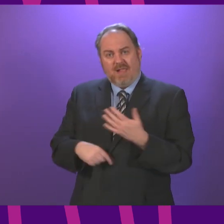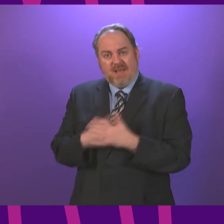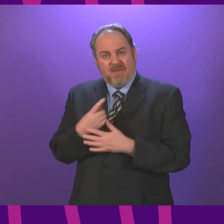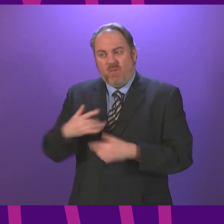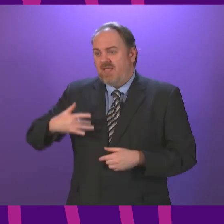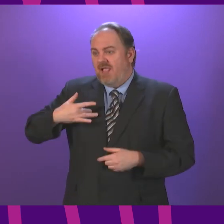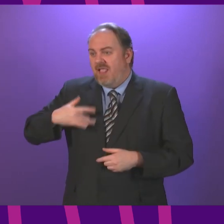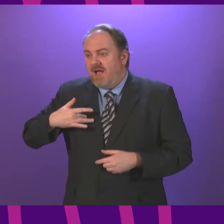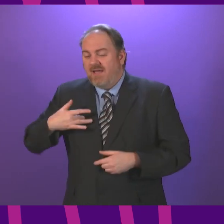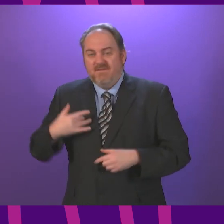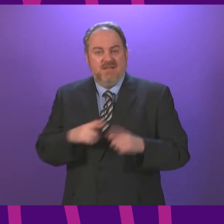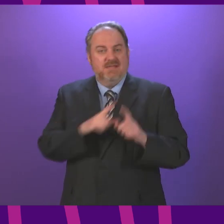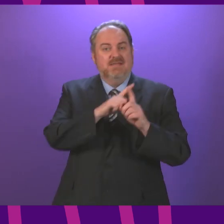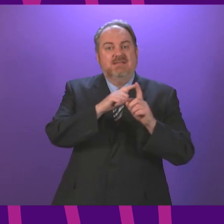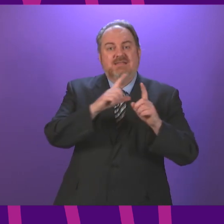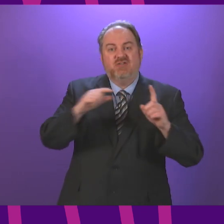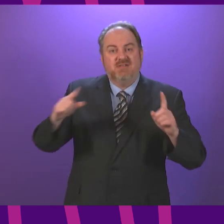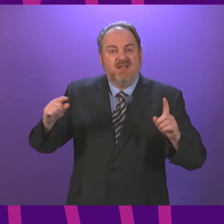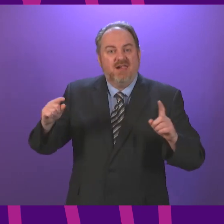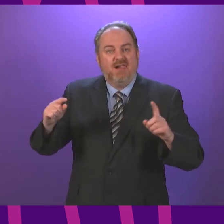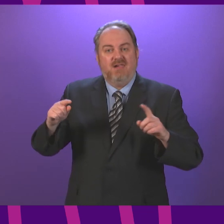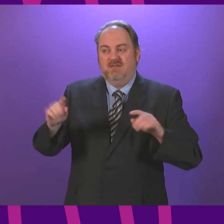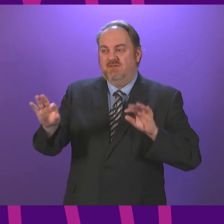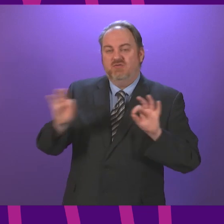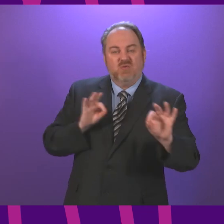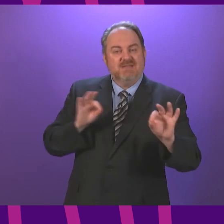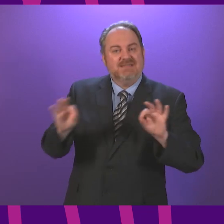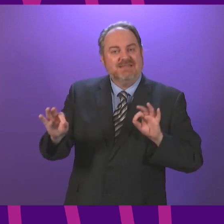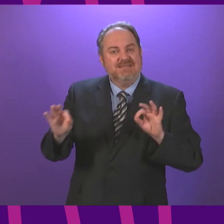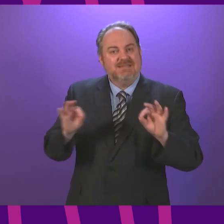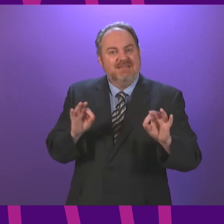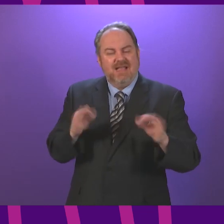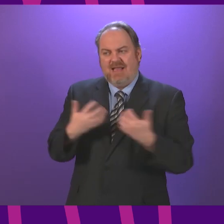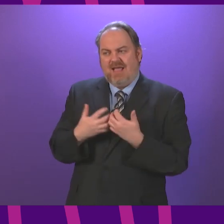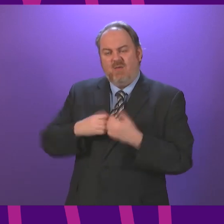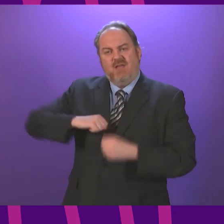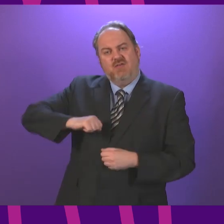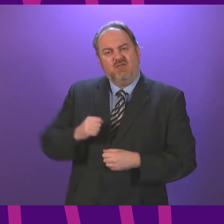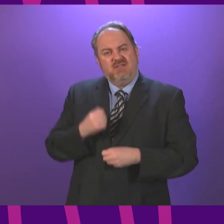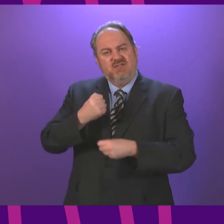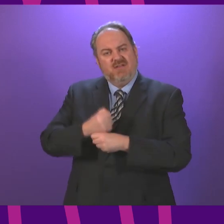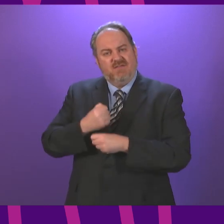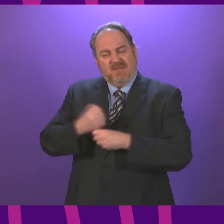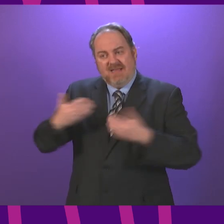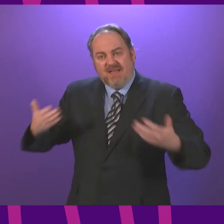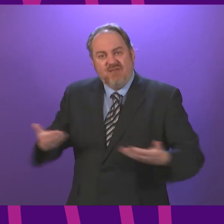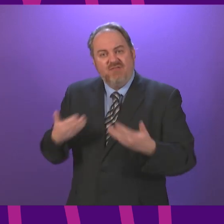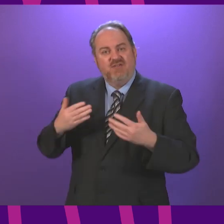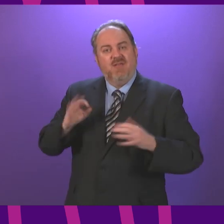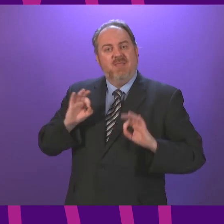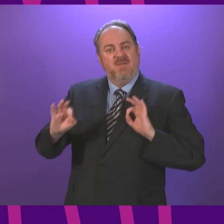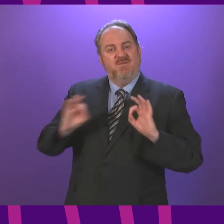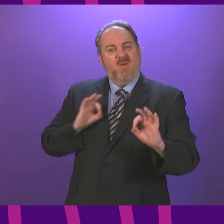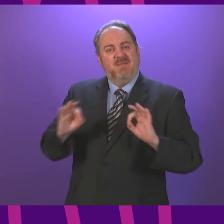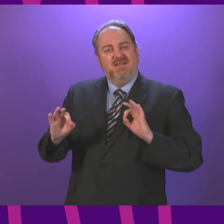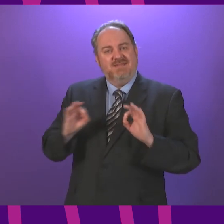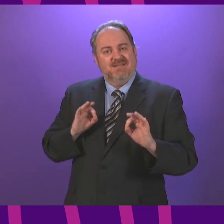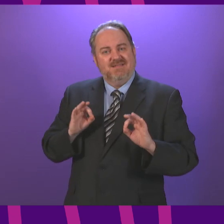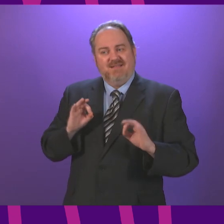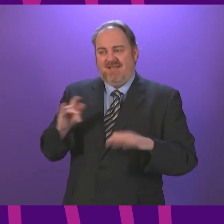live and digital performance options? And what support can the Scottish Government offer to keep the festivals and performers going in the light of